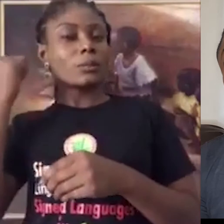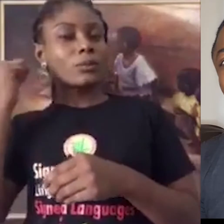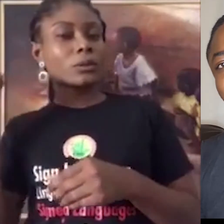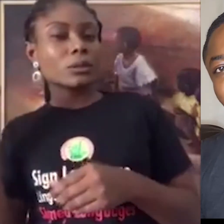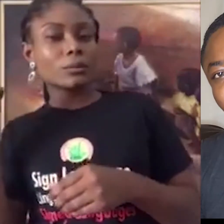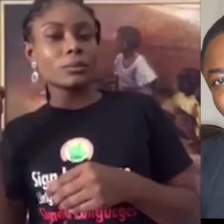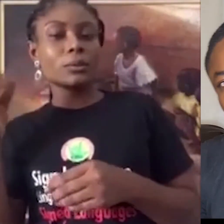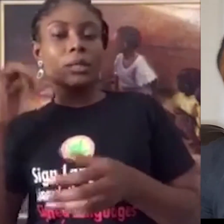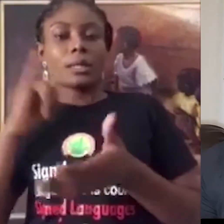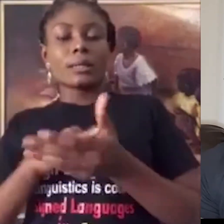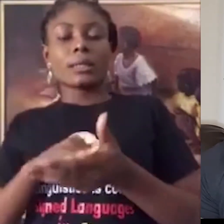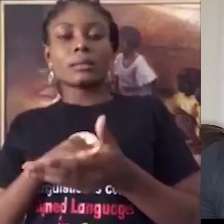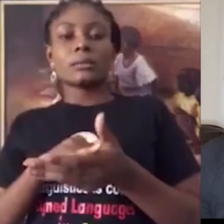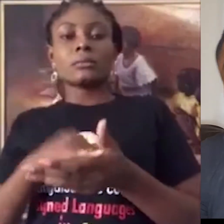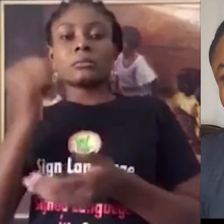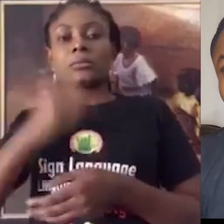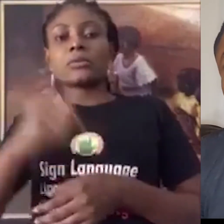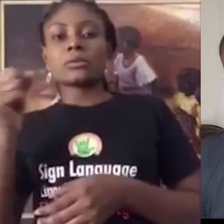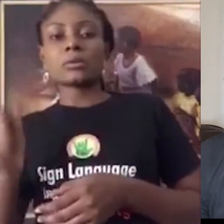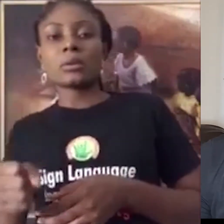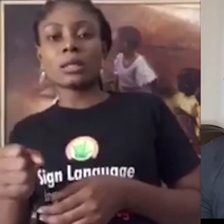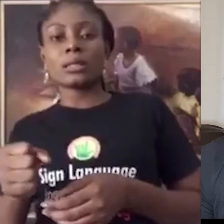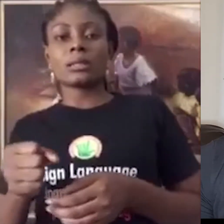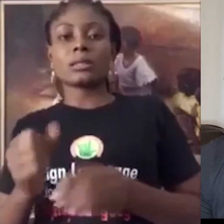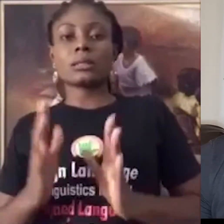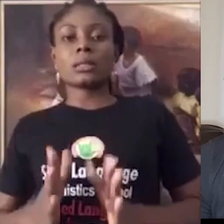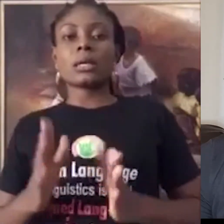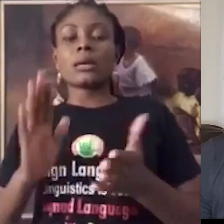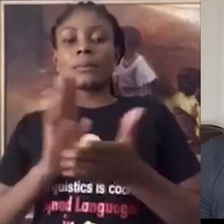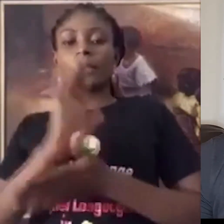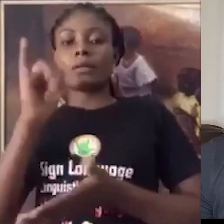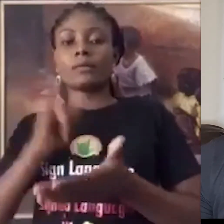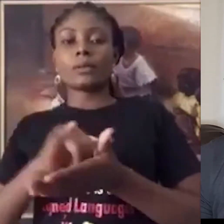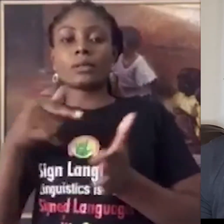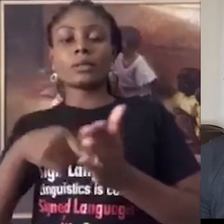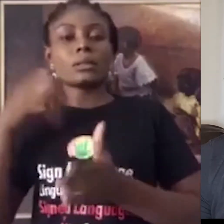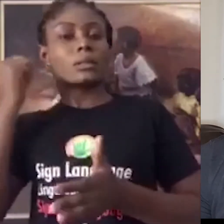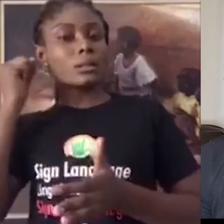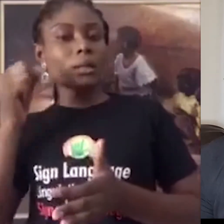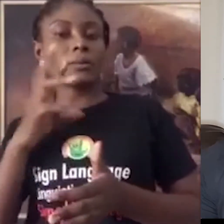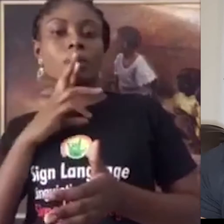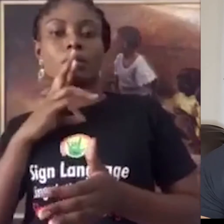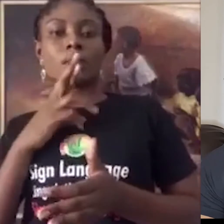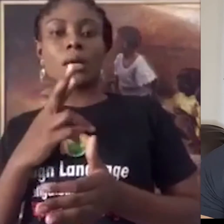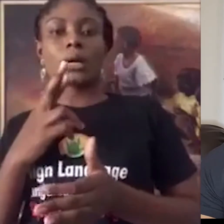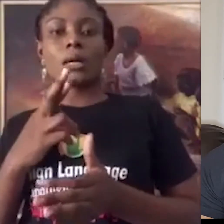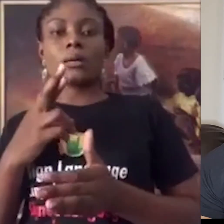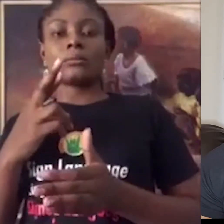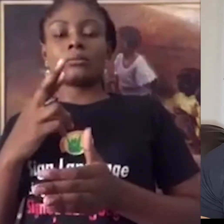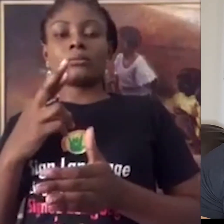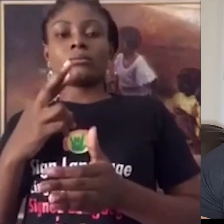that researchers or scholars believe that these sounds are